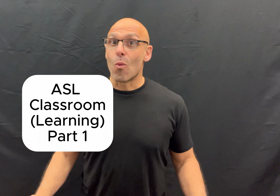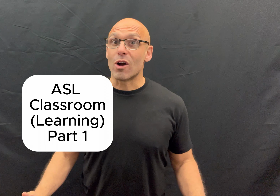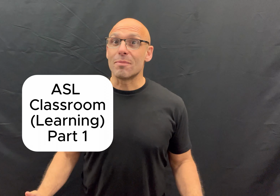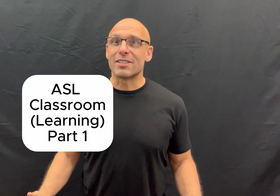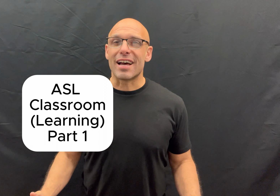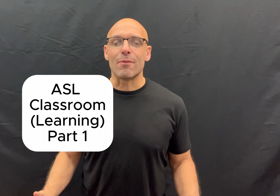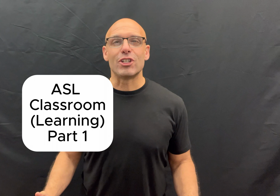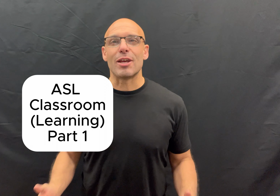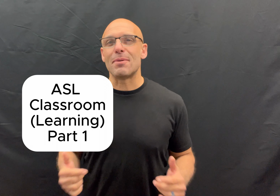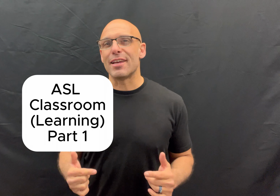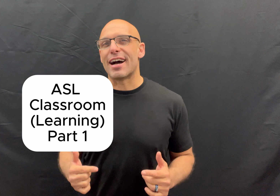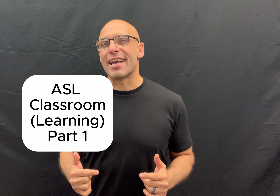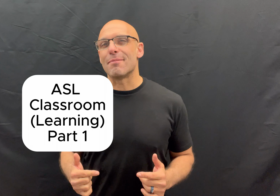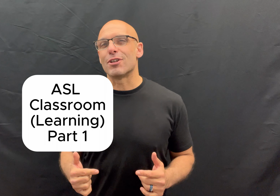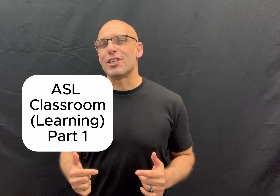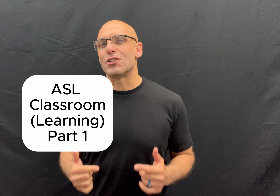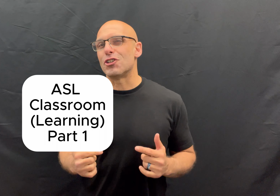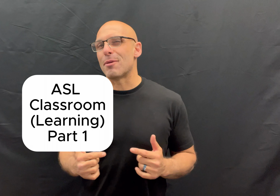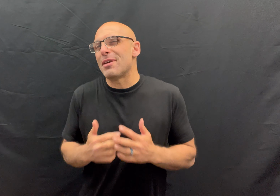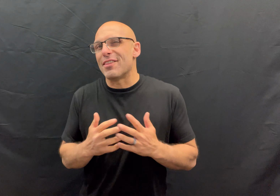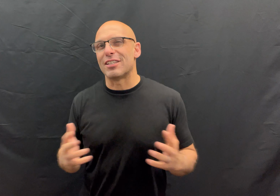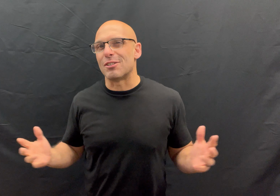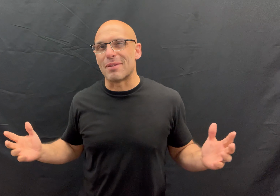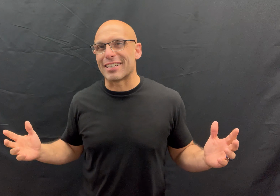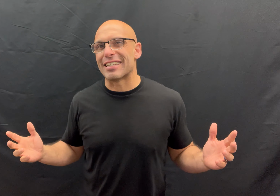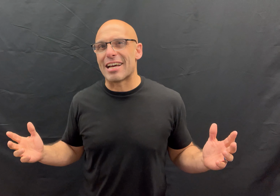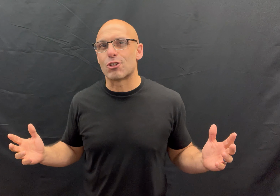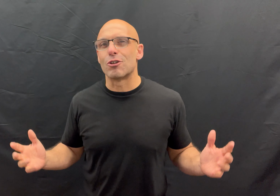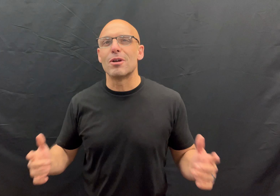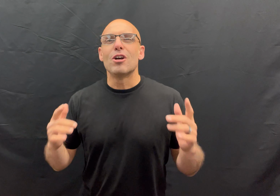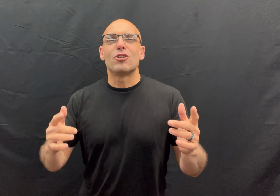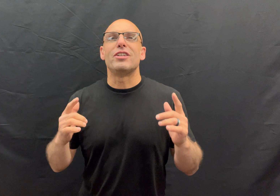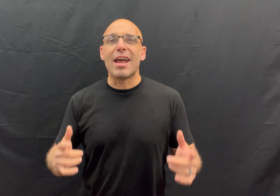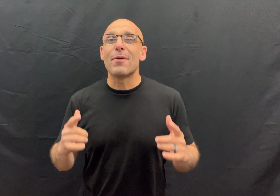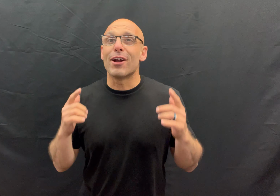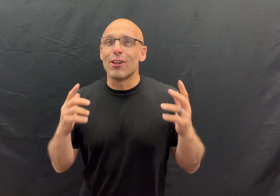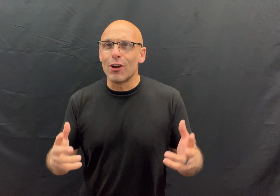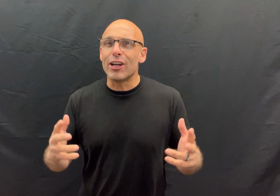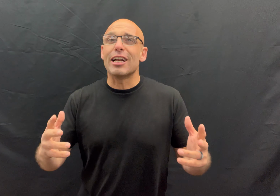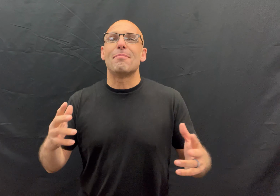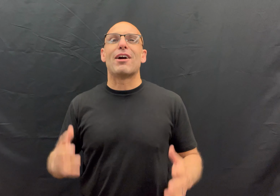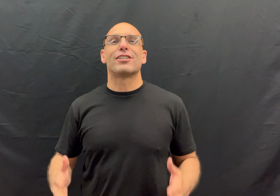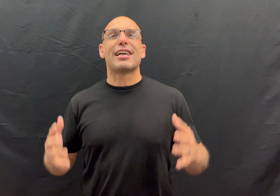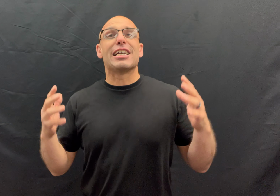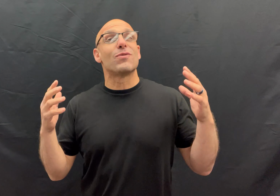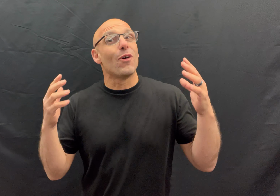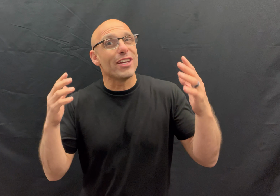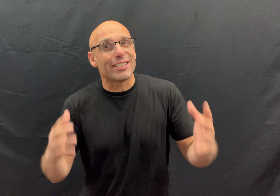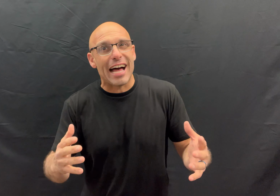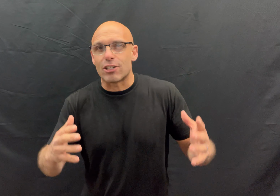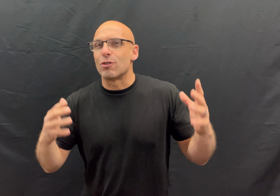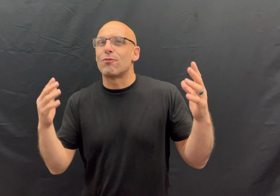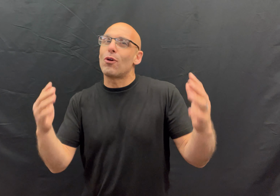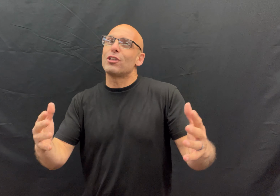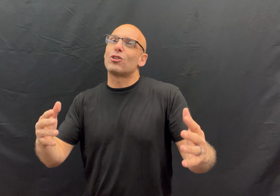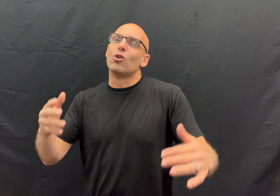Welcome to Sign with JP. I am your teacher JP and this is my classroom. Today we are learning about signs for the classroom, for the school,